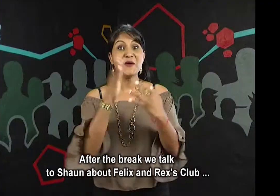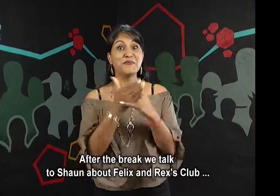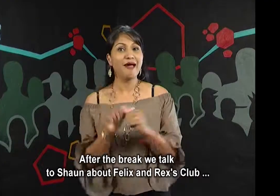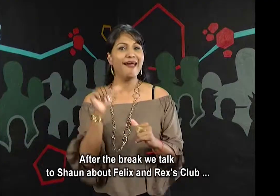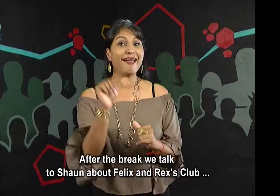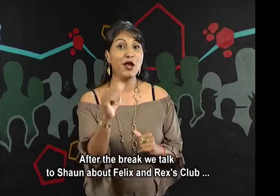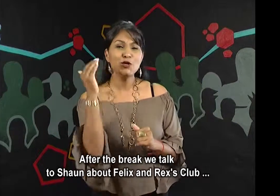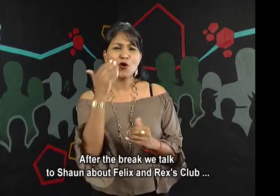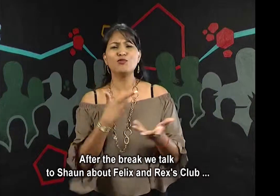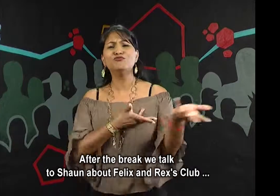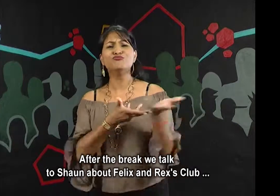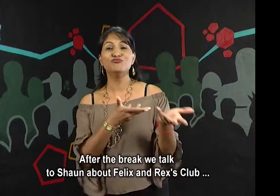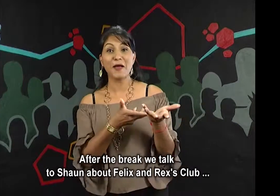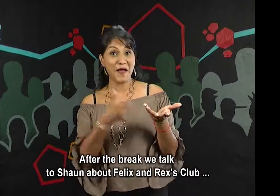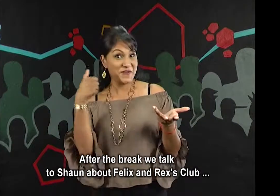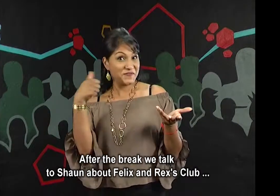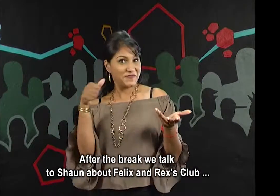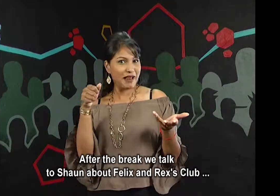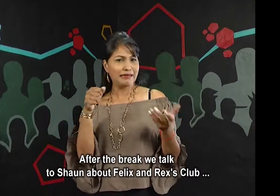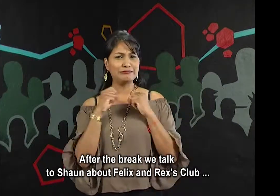After the break, we talk to Shaun about Felix and Rex's club.